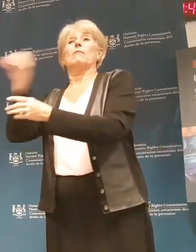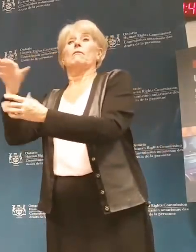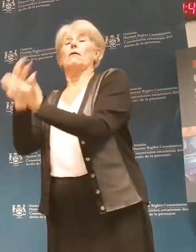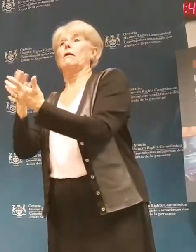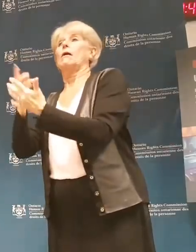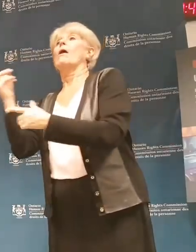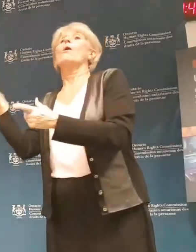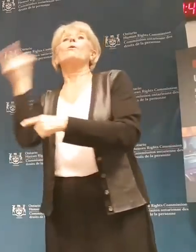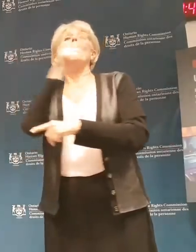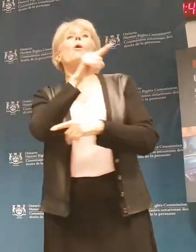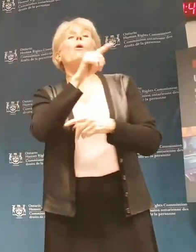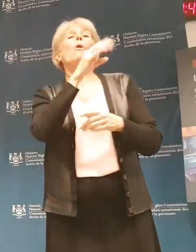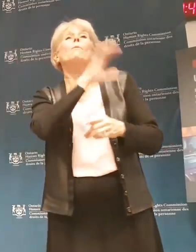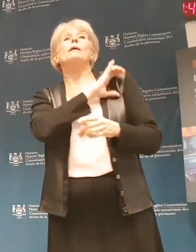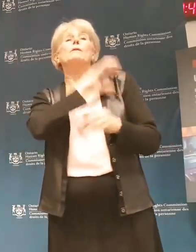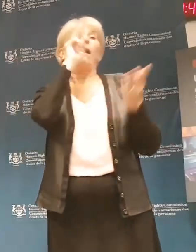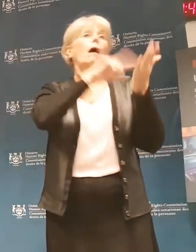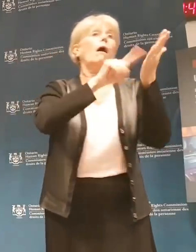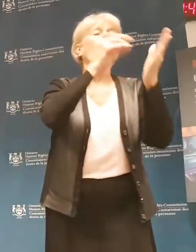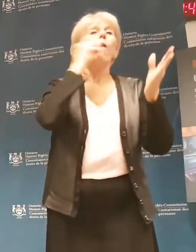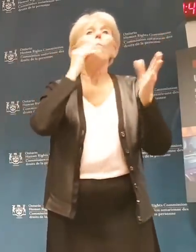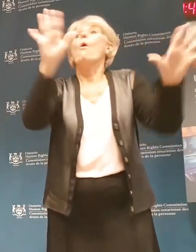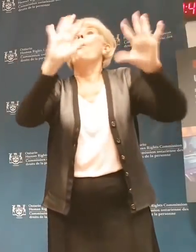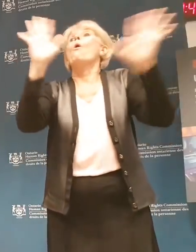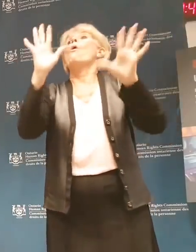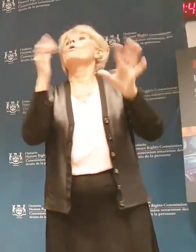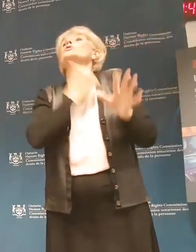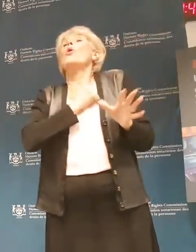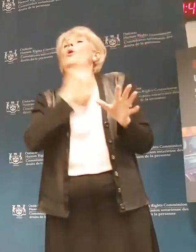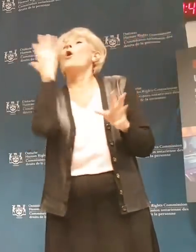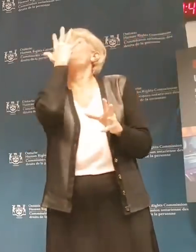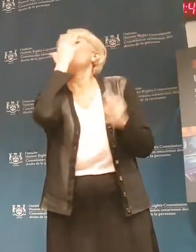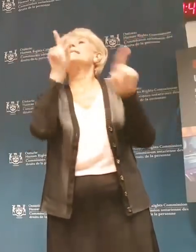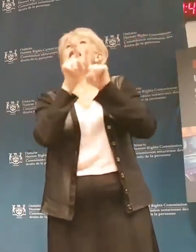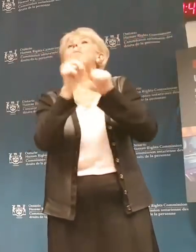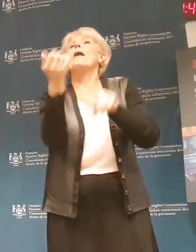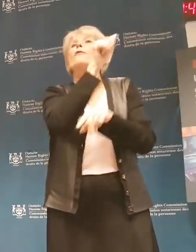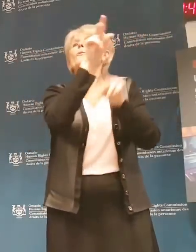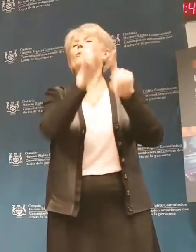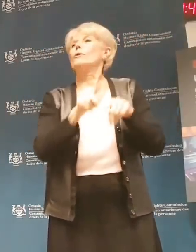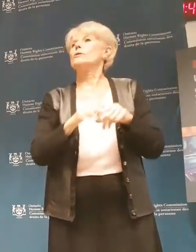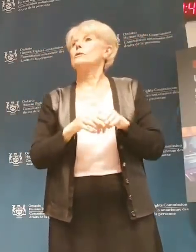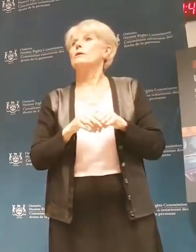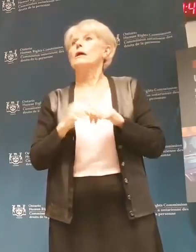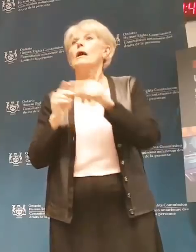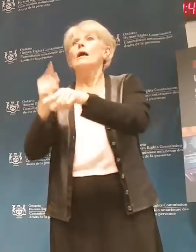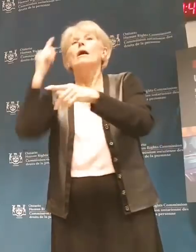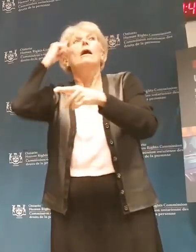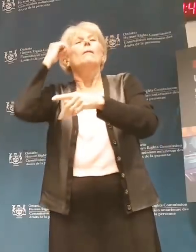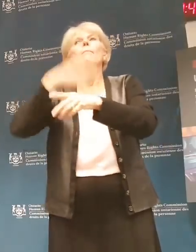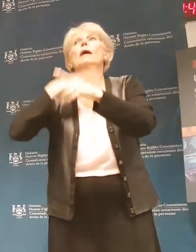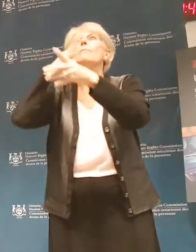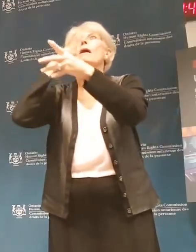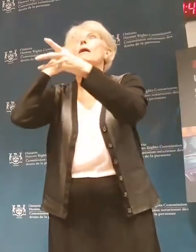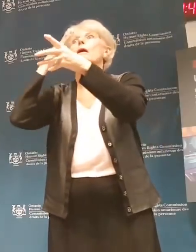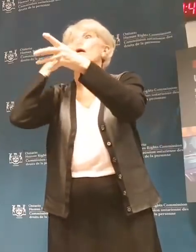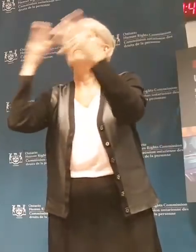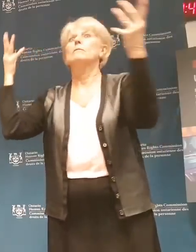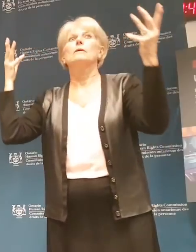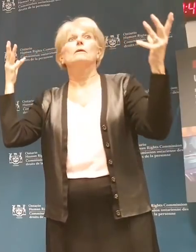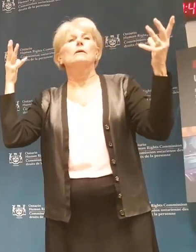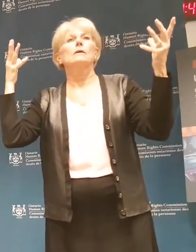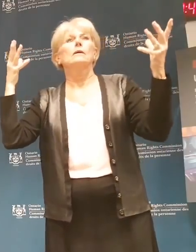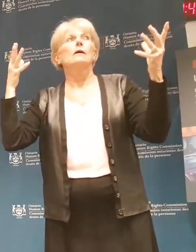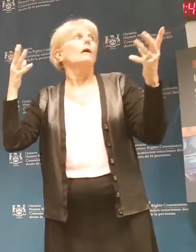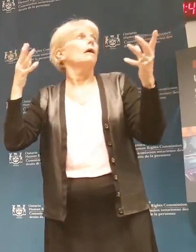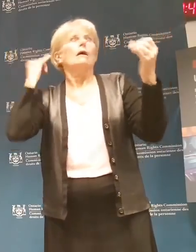later realized it was a different person with the same facial structure. He told us he kept thinking about his mom. I quote him, how